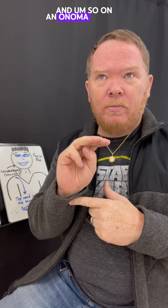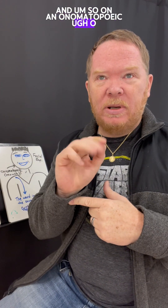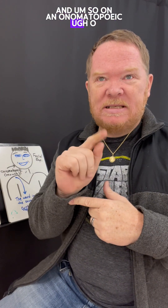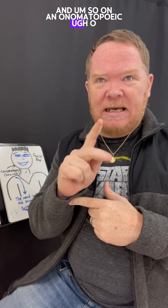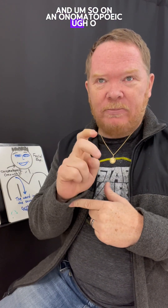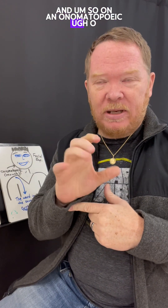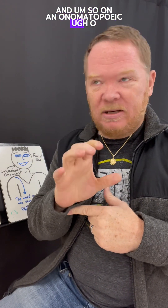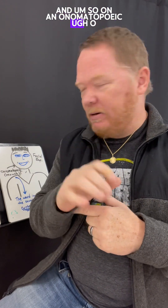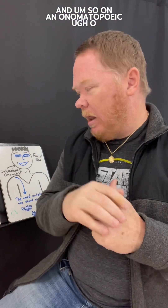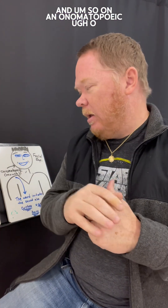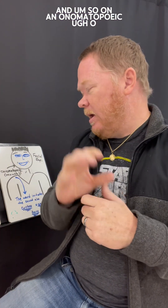onomatopoeic,